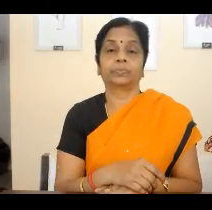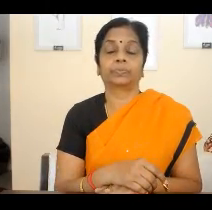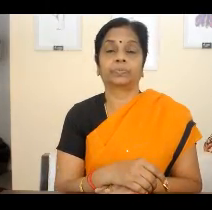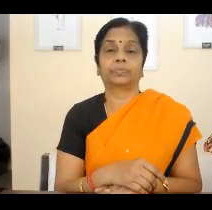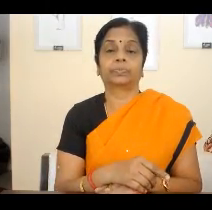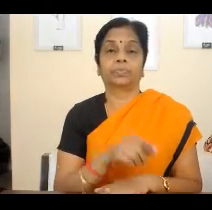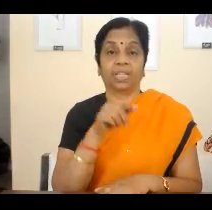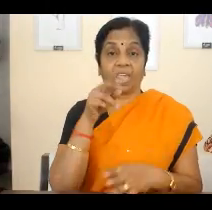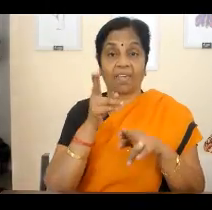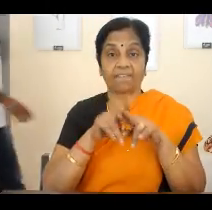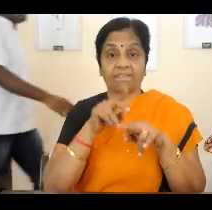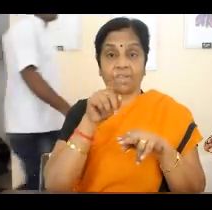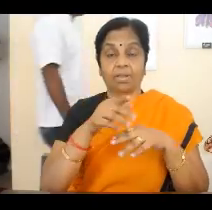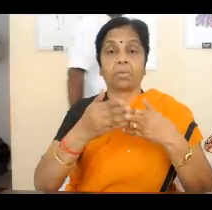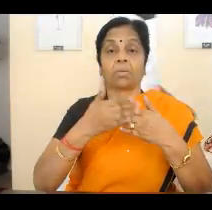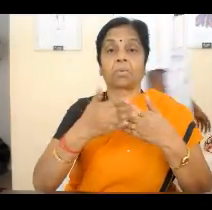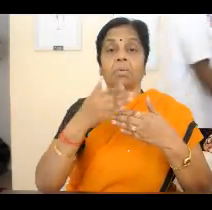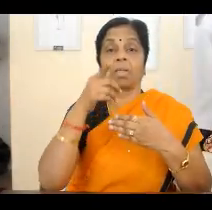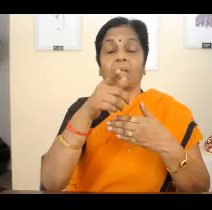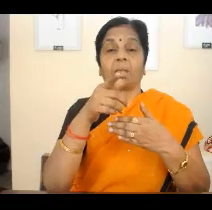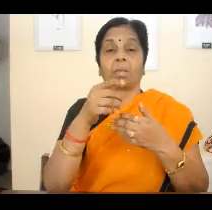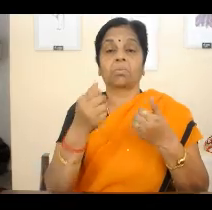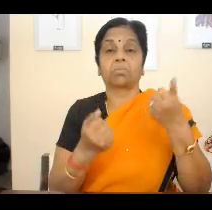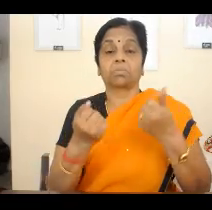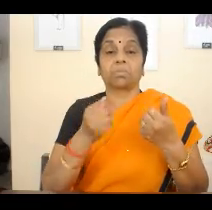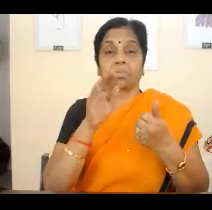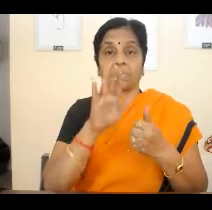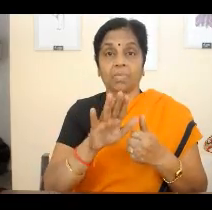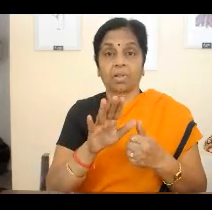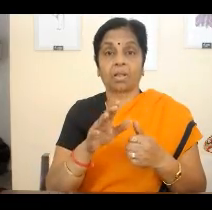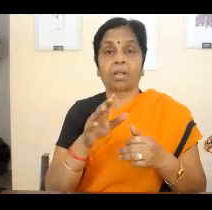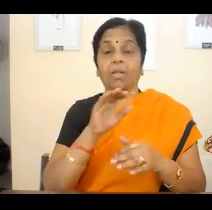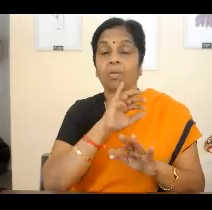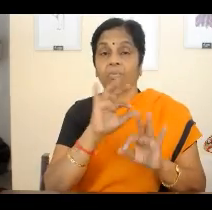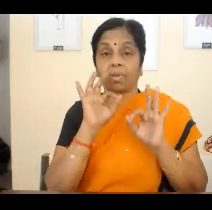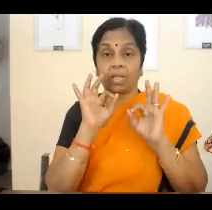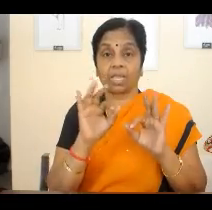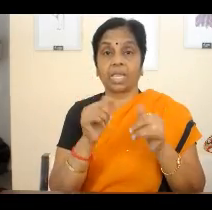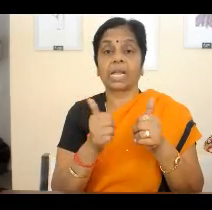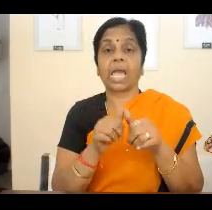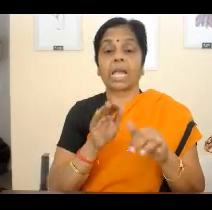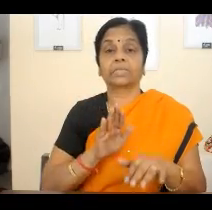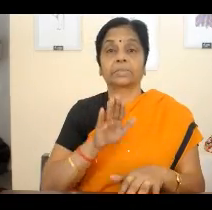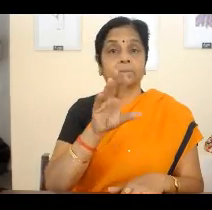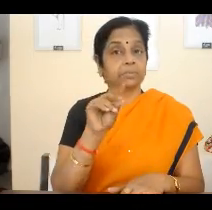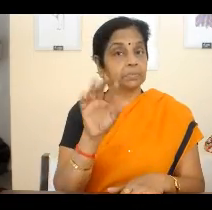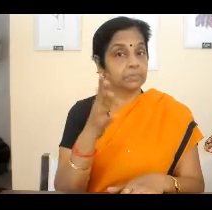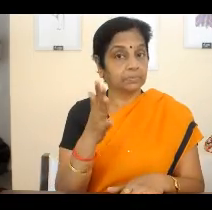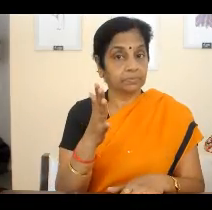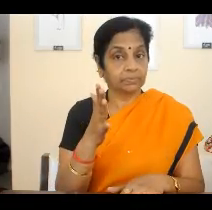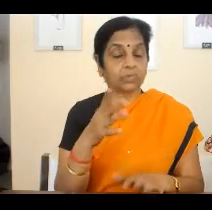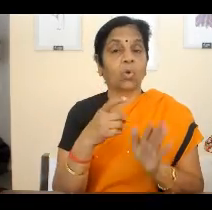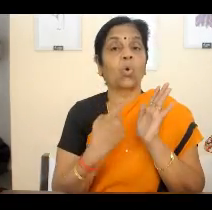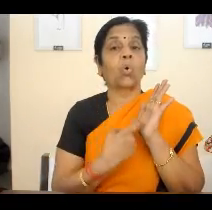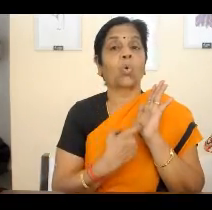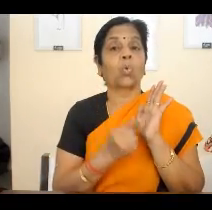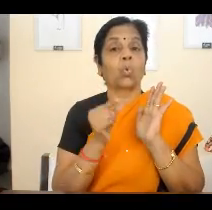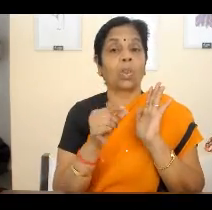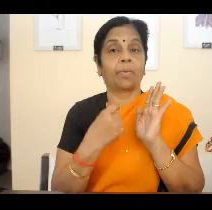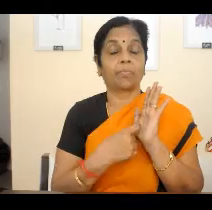If buildings or vehicles do not comply with accessibility rules, there should be a